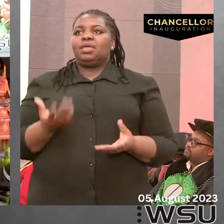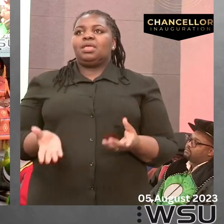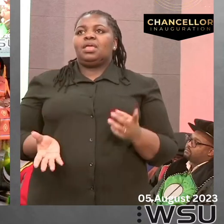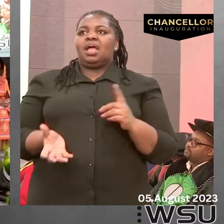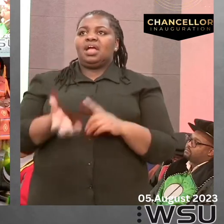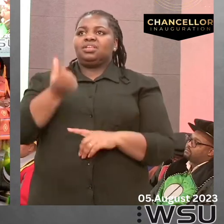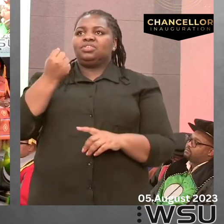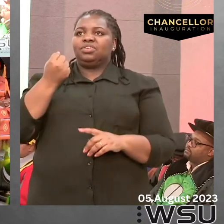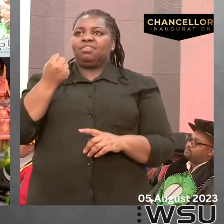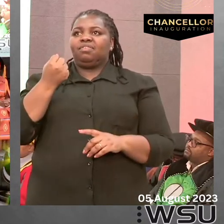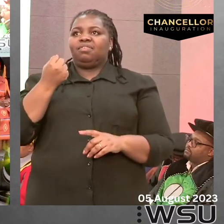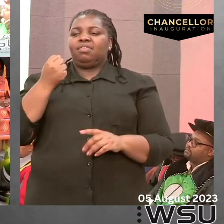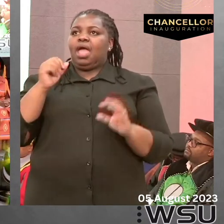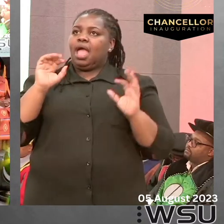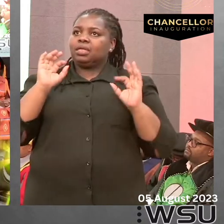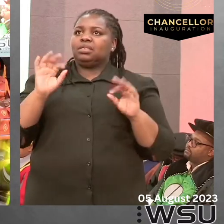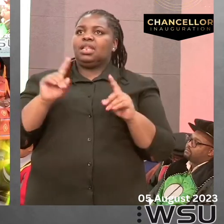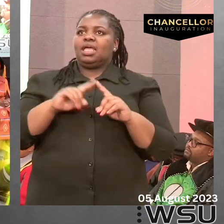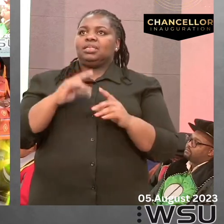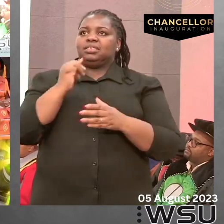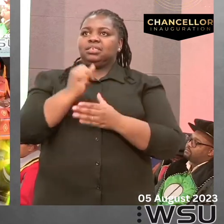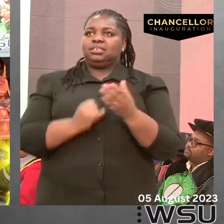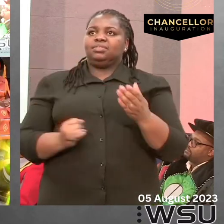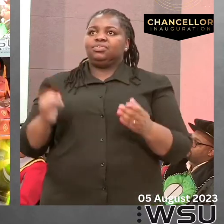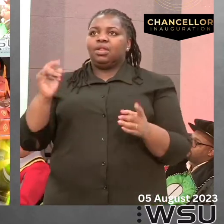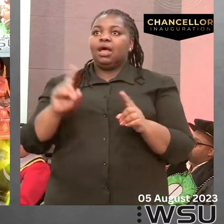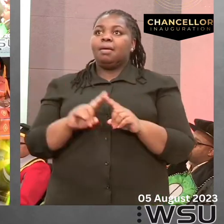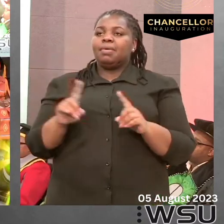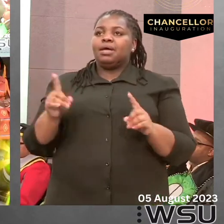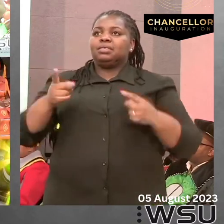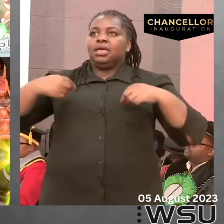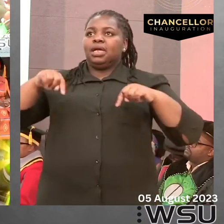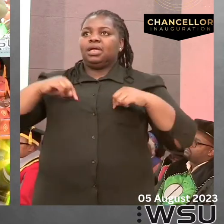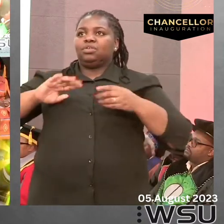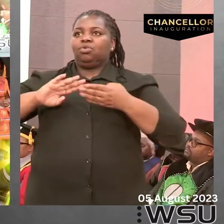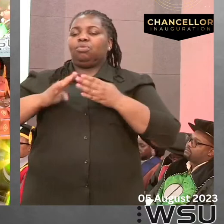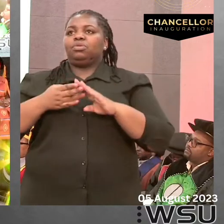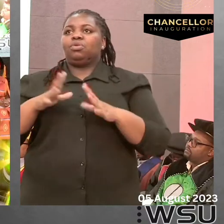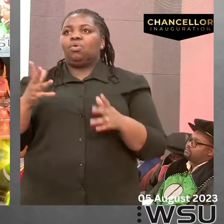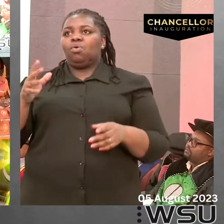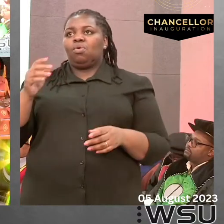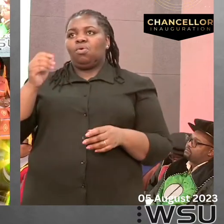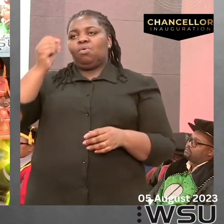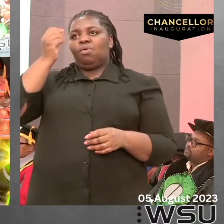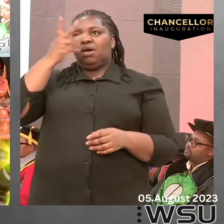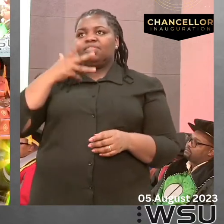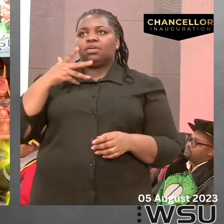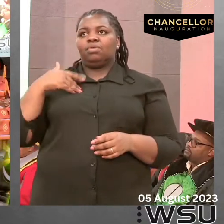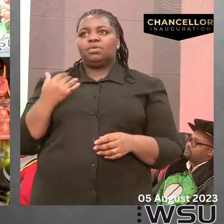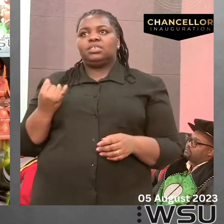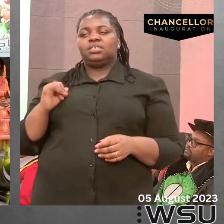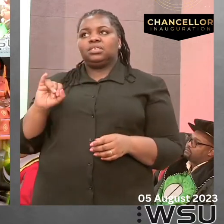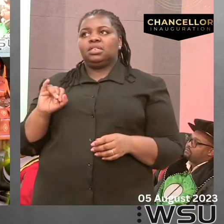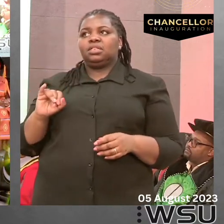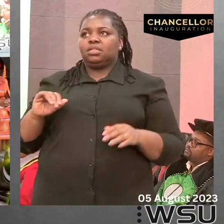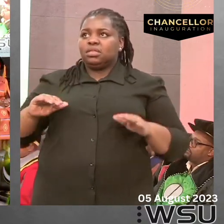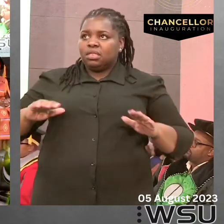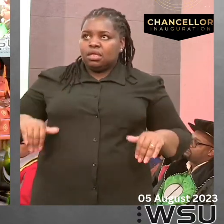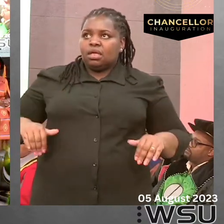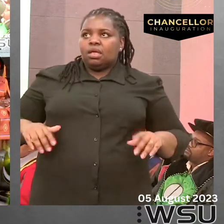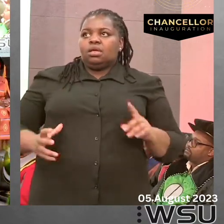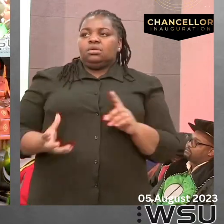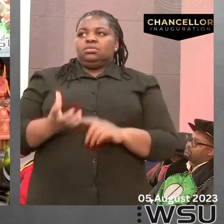achieved excellence as individuals, but as a community or as Africans, we still yet to achieve